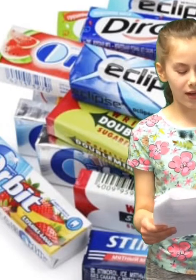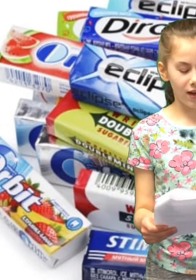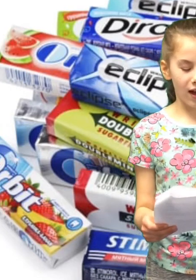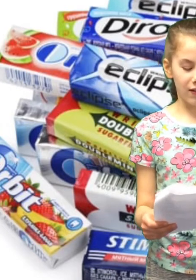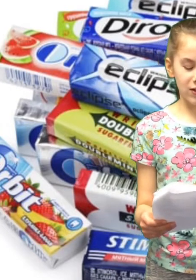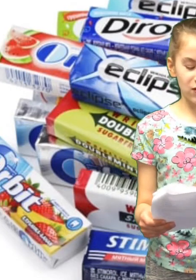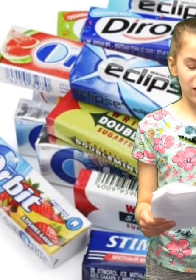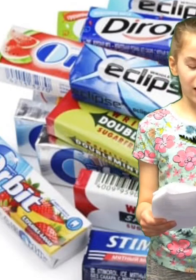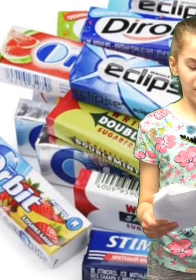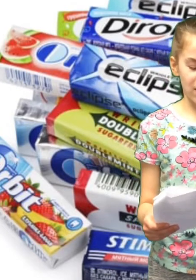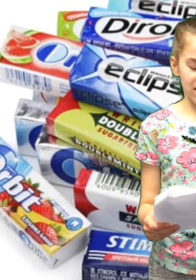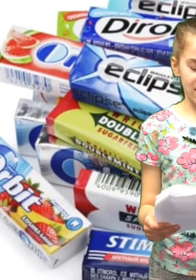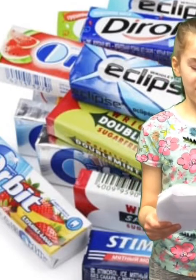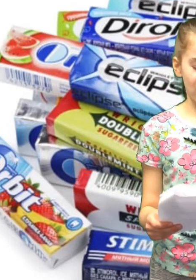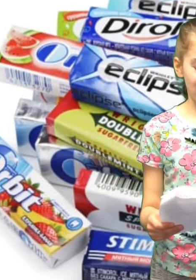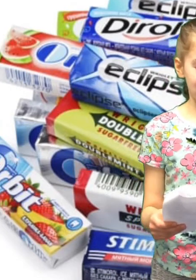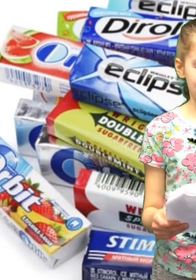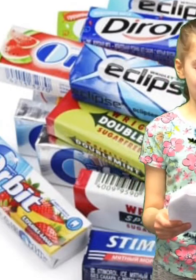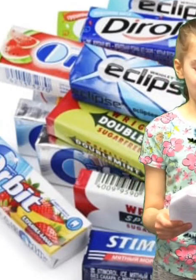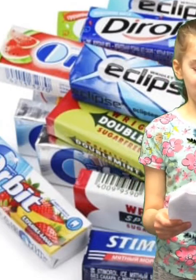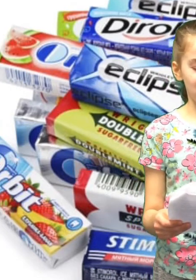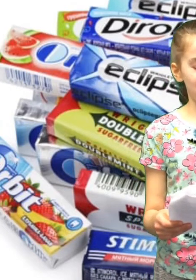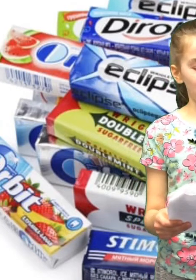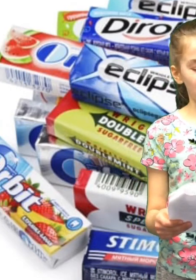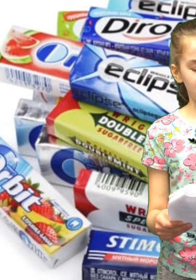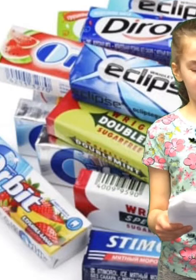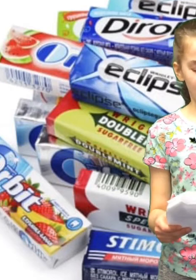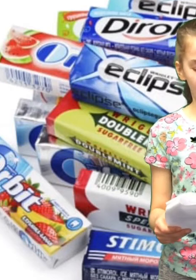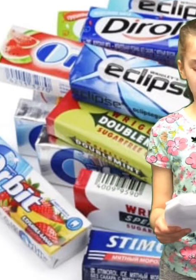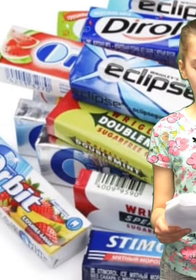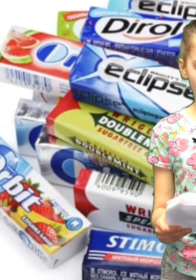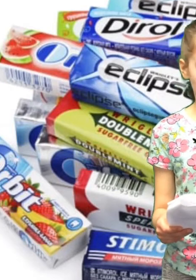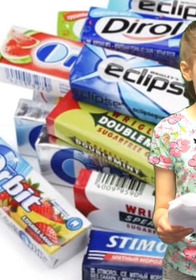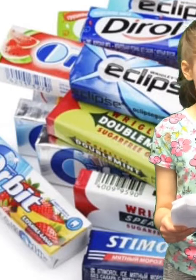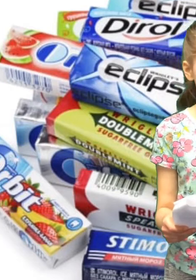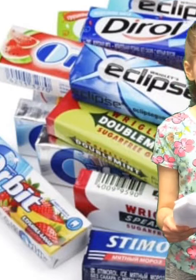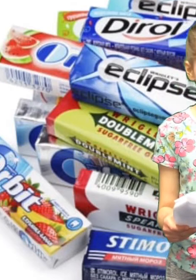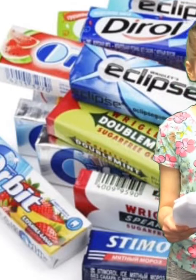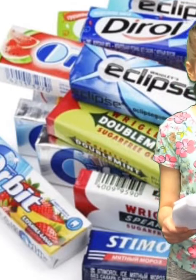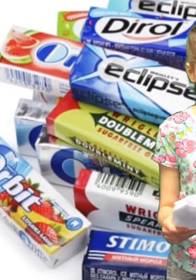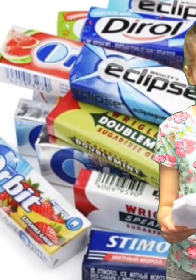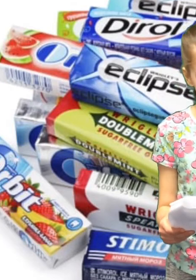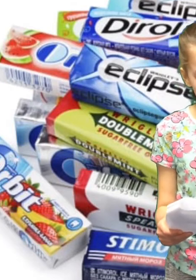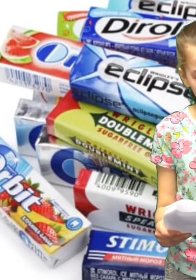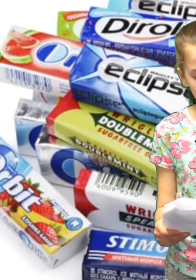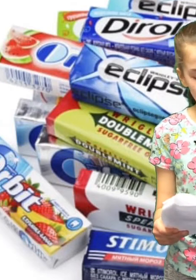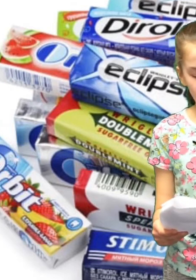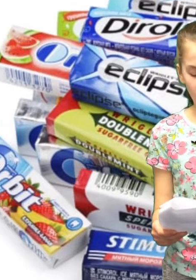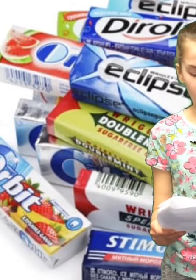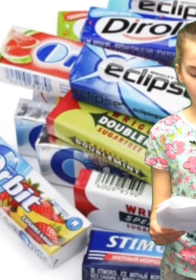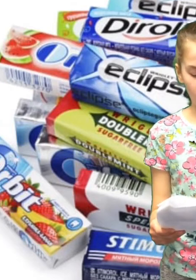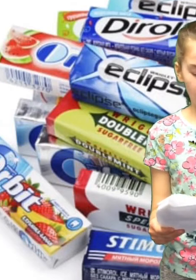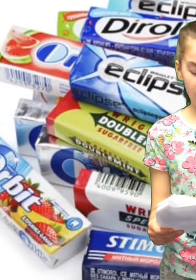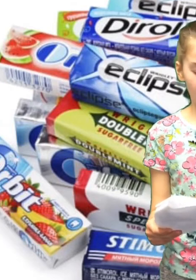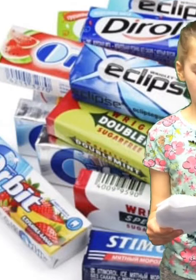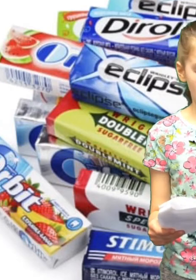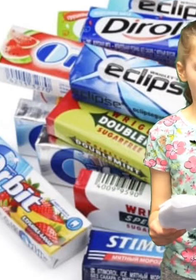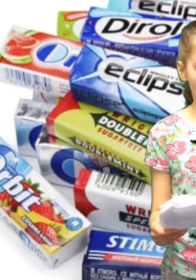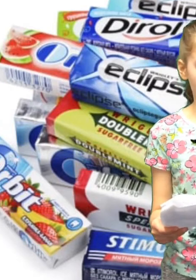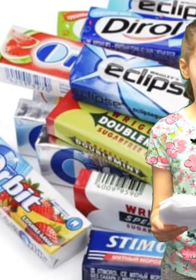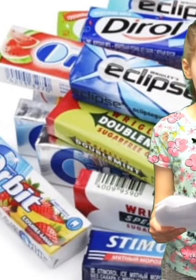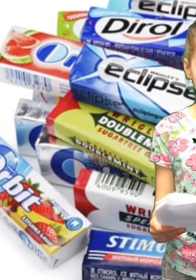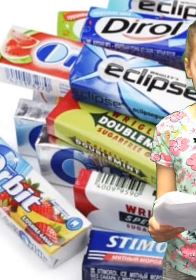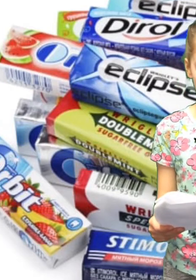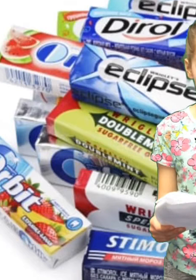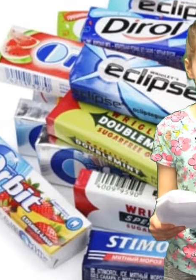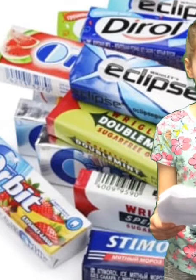gum. I race for the cupboard as I found I discovered the peanut butter is there. I'm so happy I can only stare. I run down the hall. I'm having a